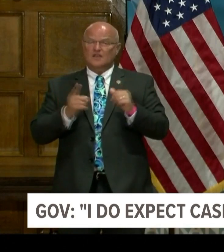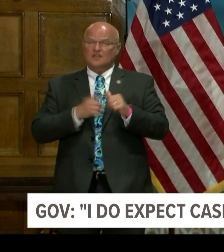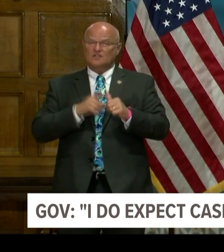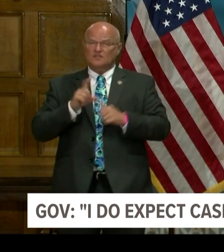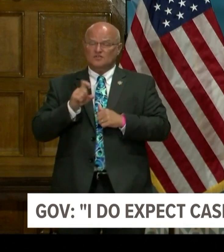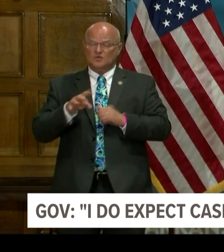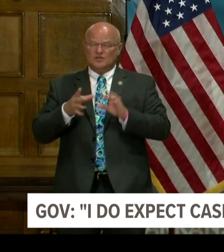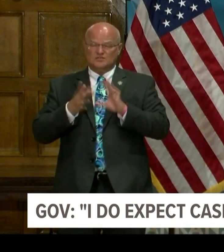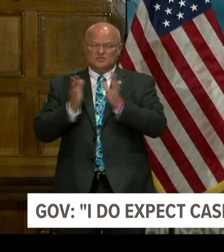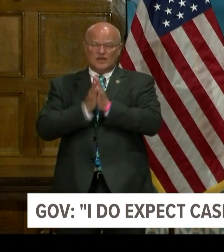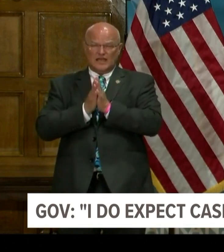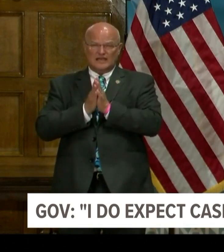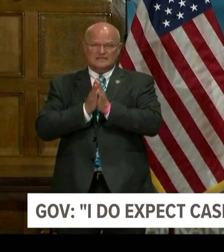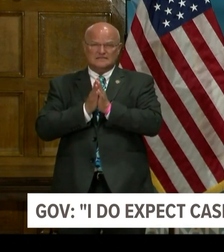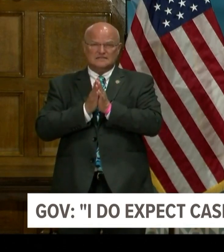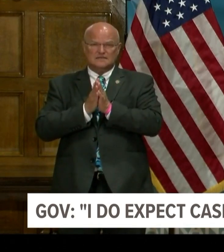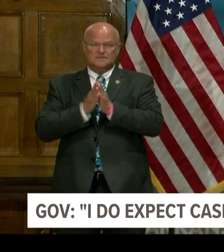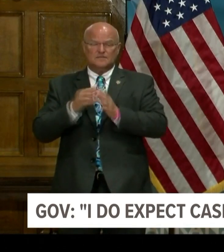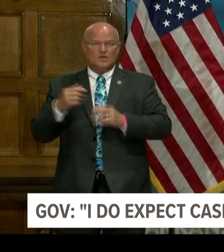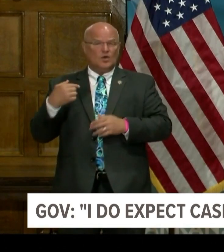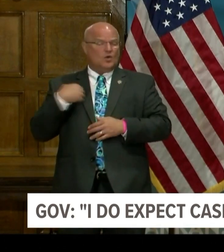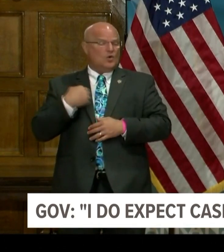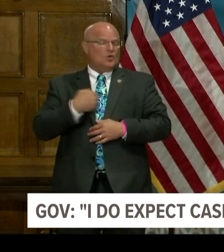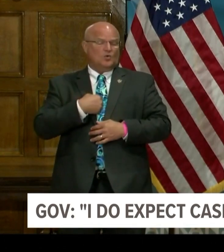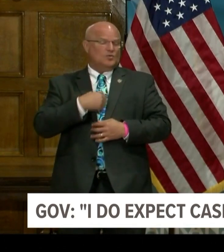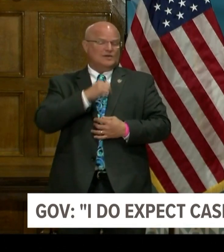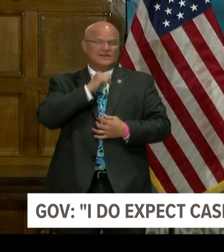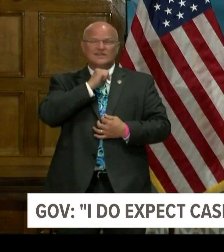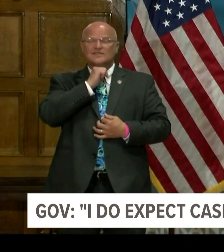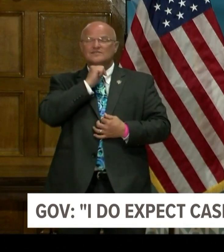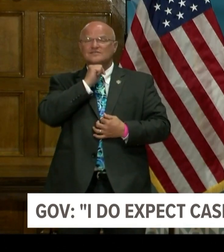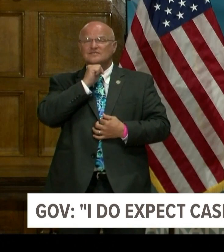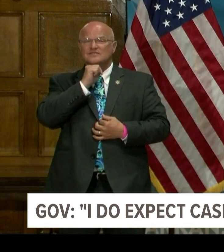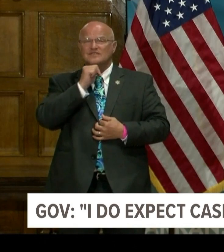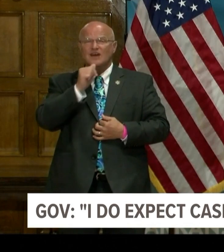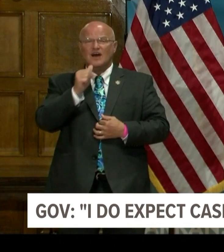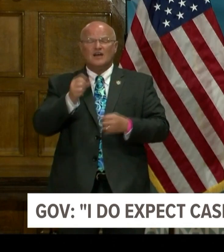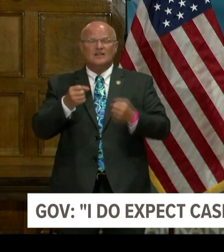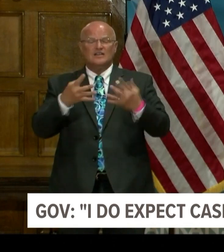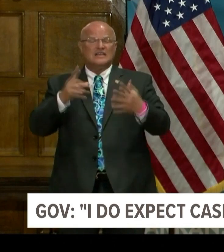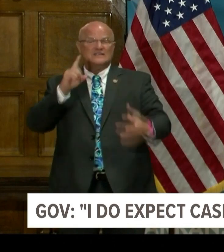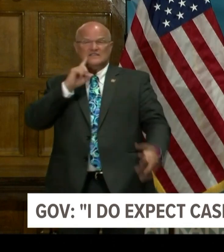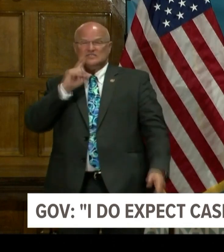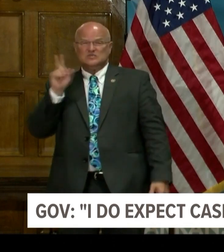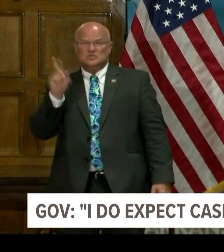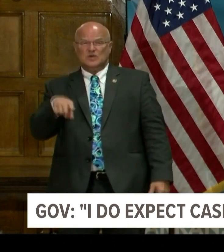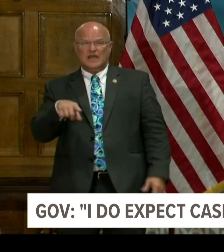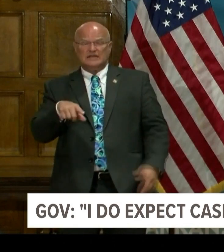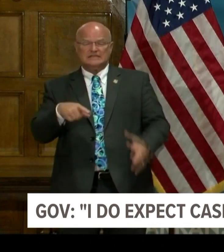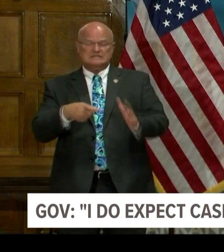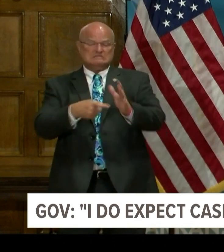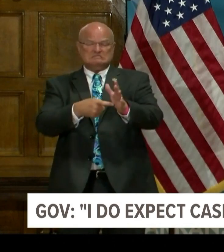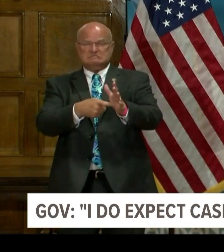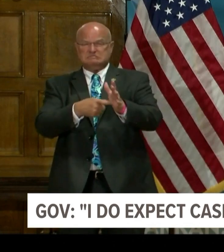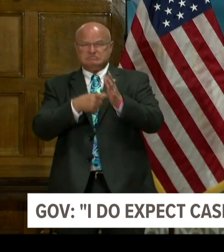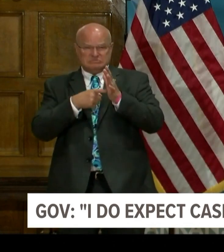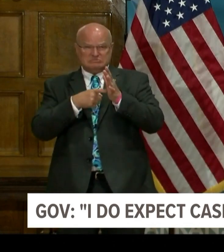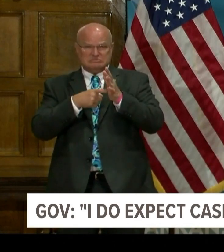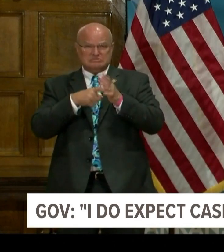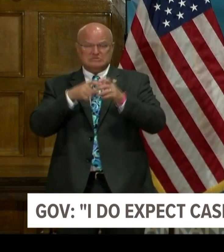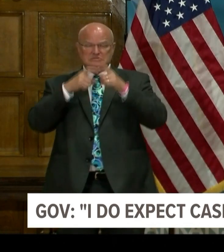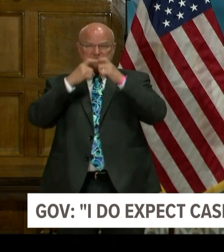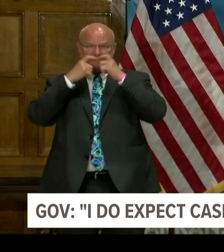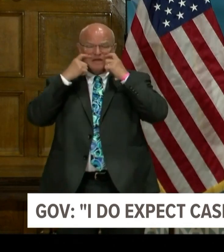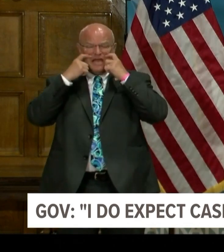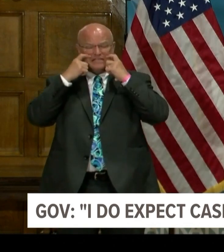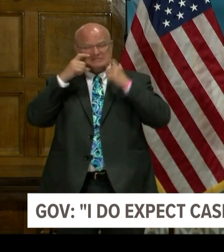question, we're not going to give a directive that everybody in the state of Arkansas has